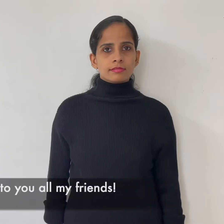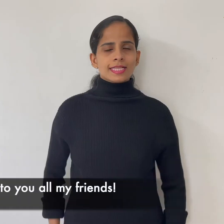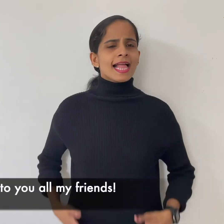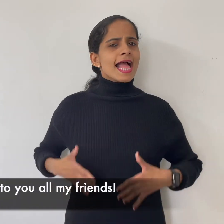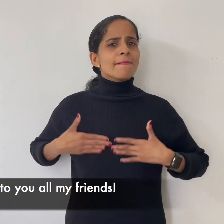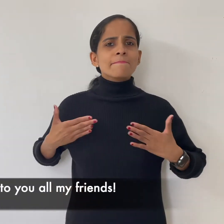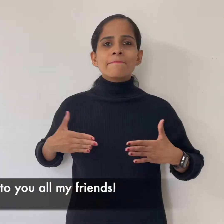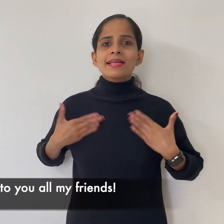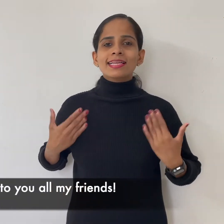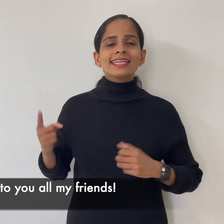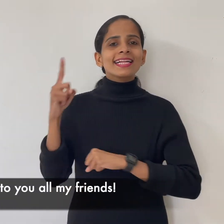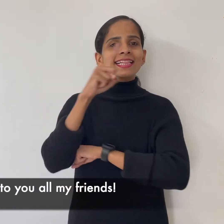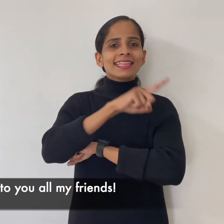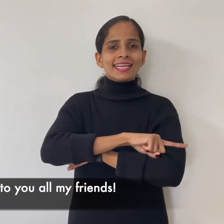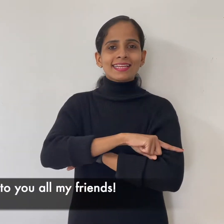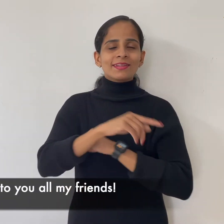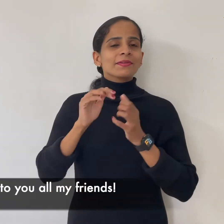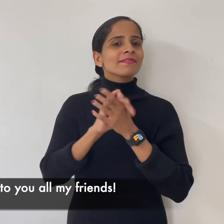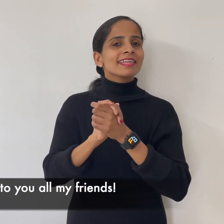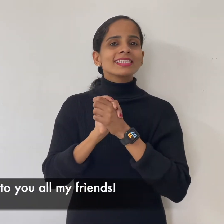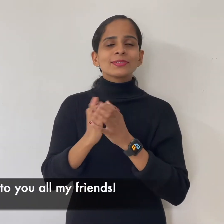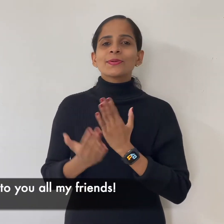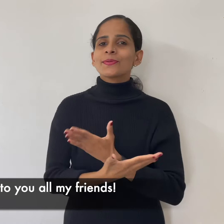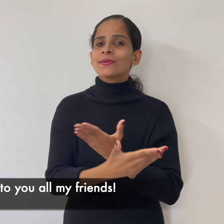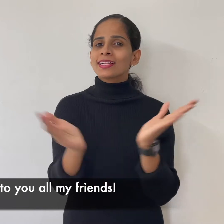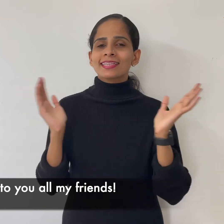A very happy day to you all, my friends.